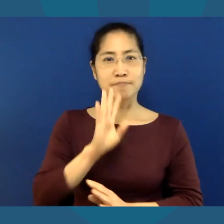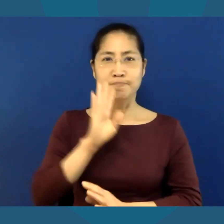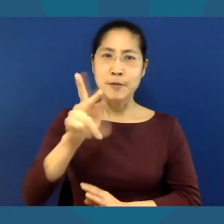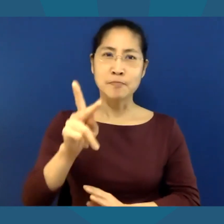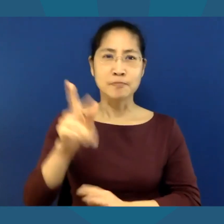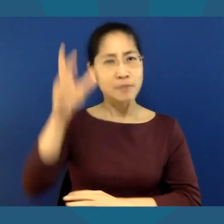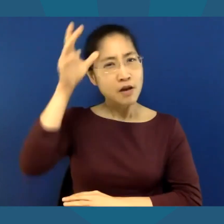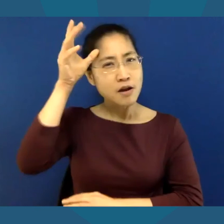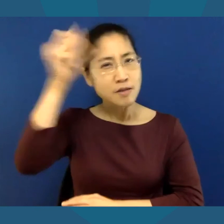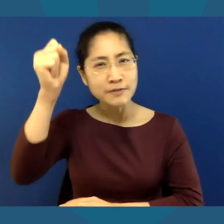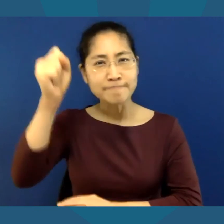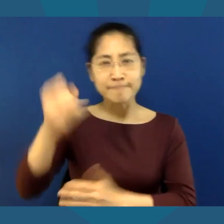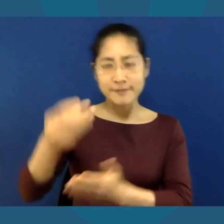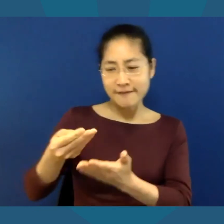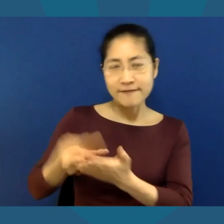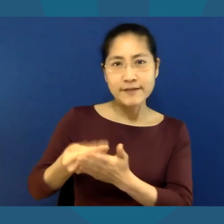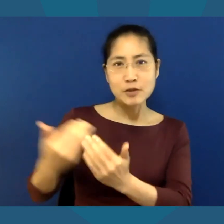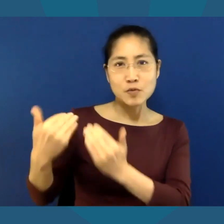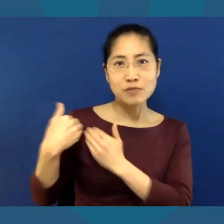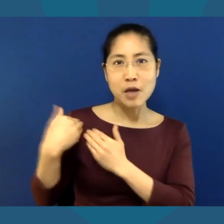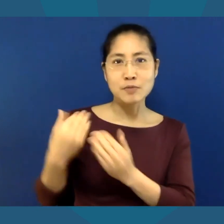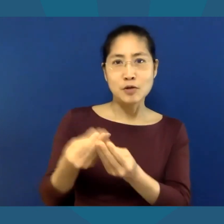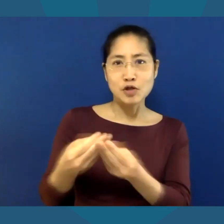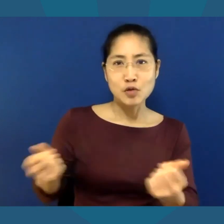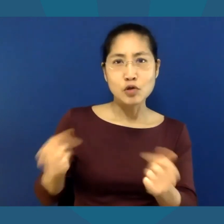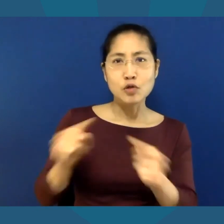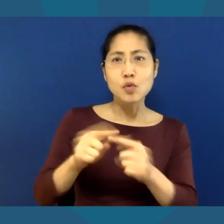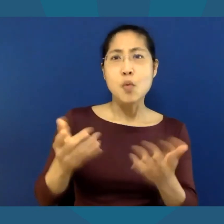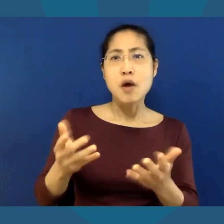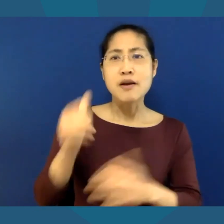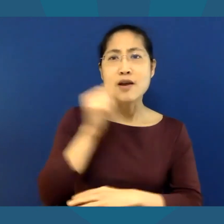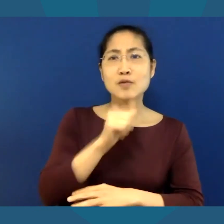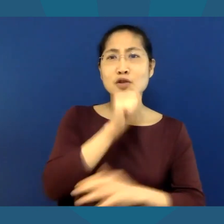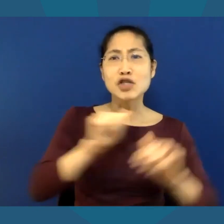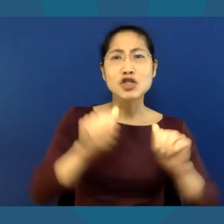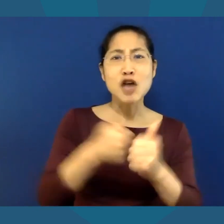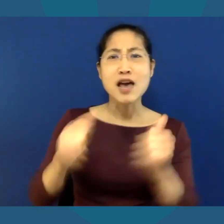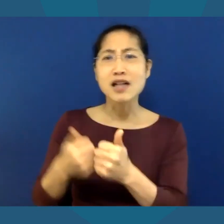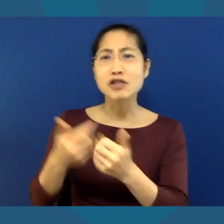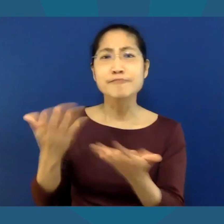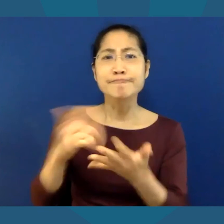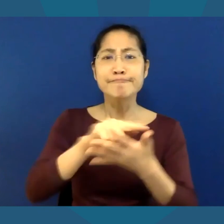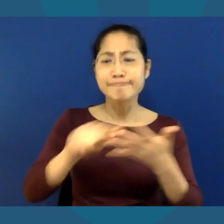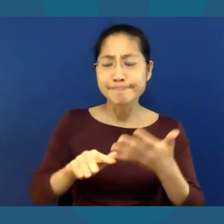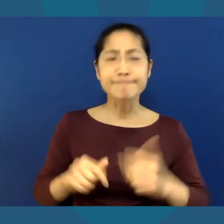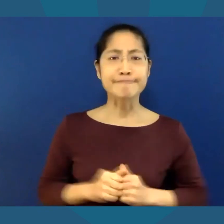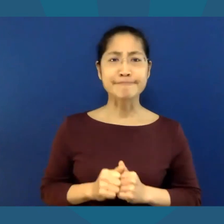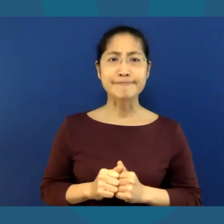fiscally responsible solutions to Arizona's challenges with education,